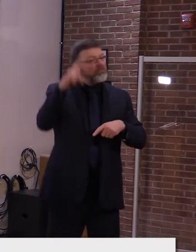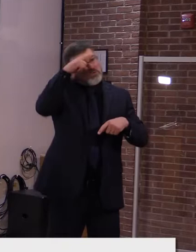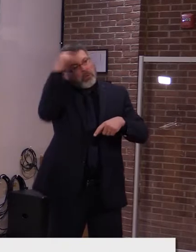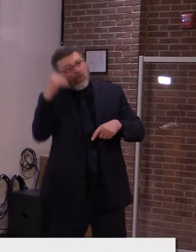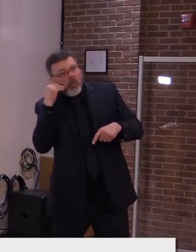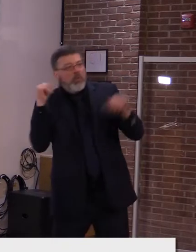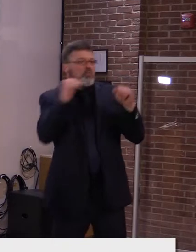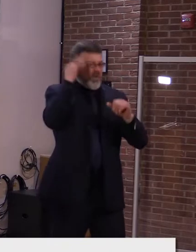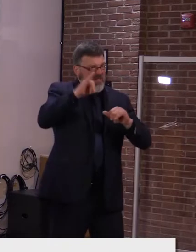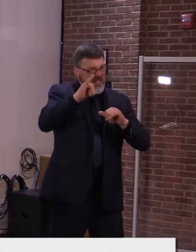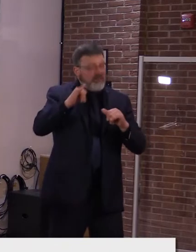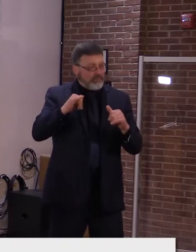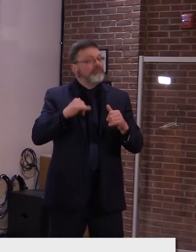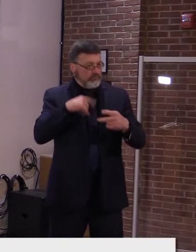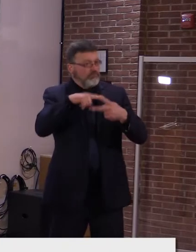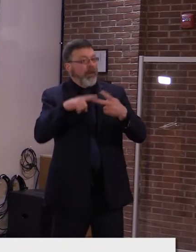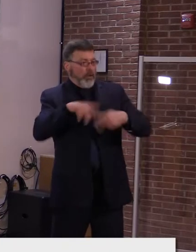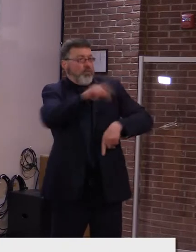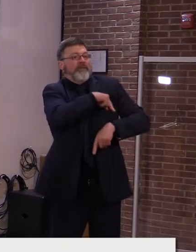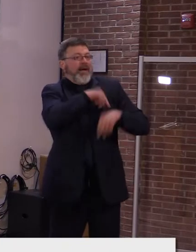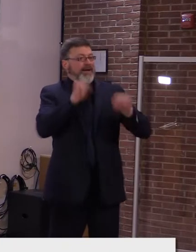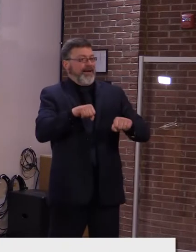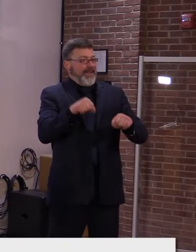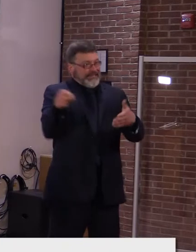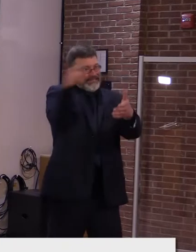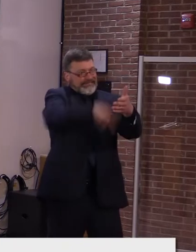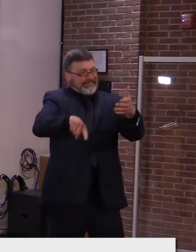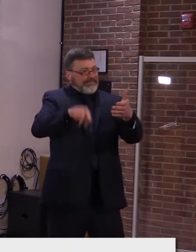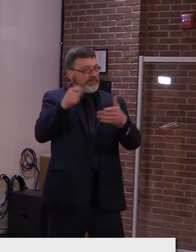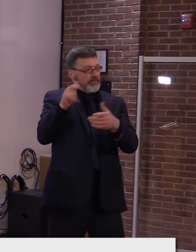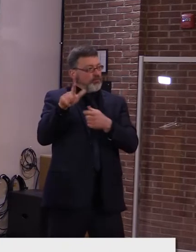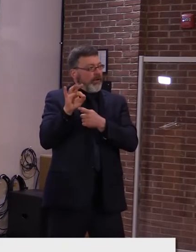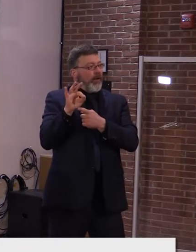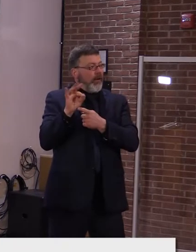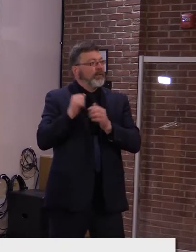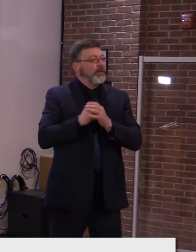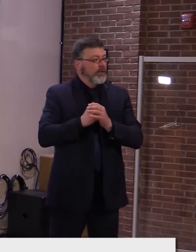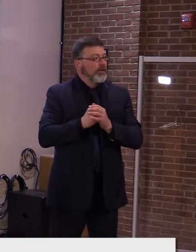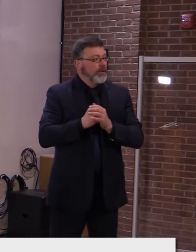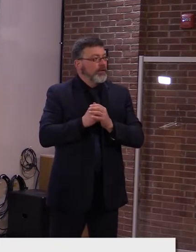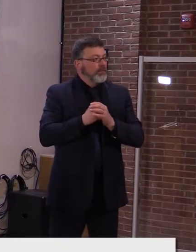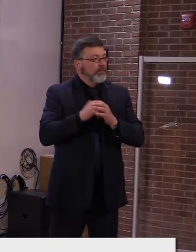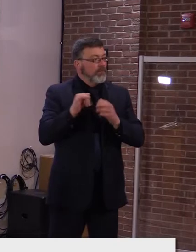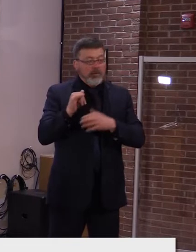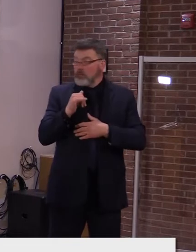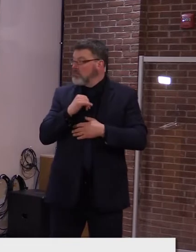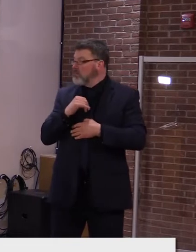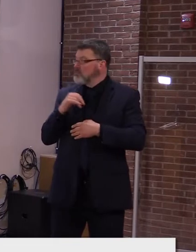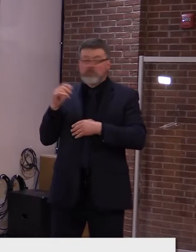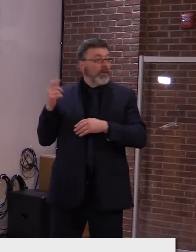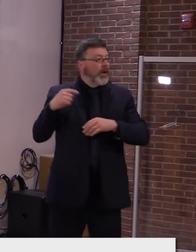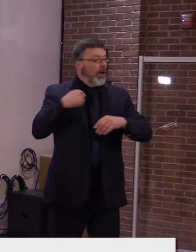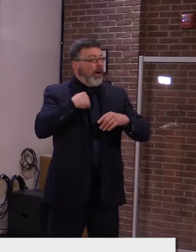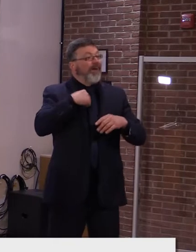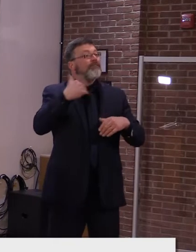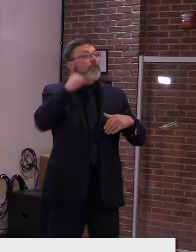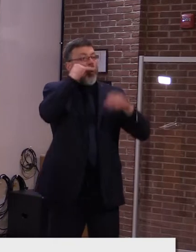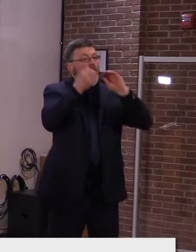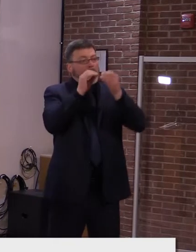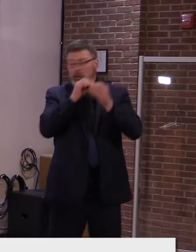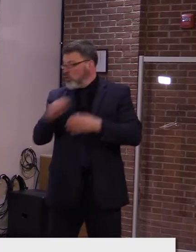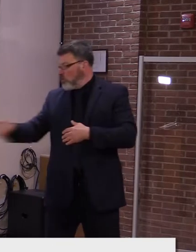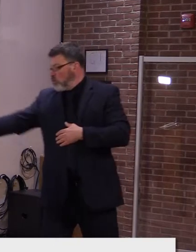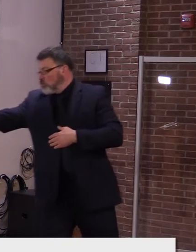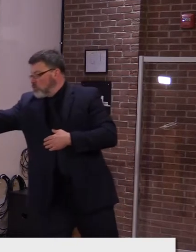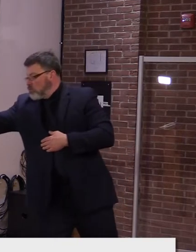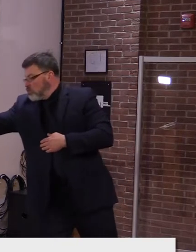855-722-7878. Turning to BIPOC Vermonters, we continue to make good progress. As of today,